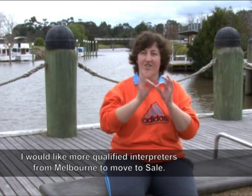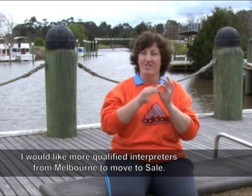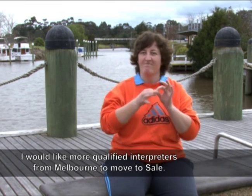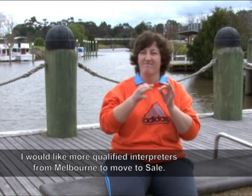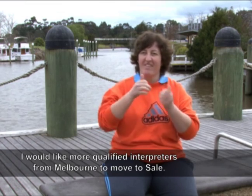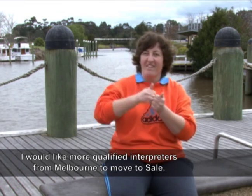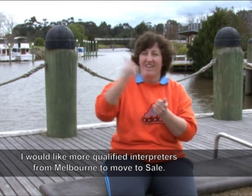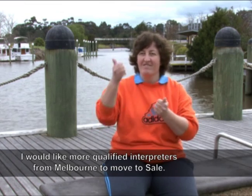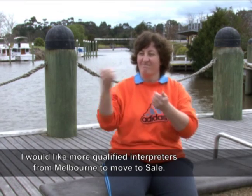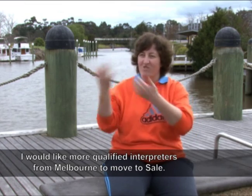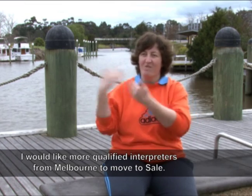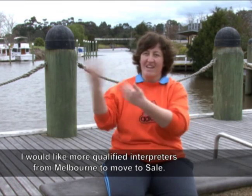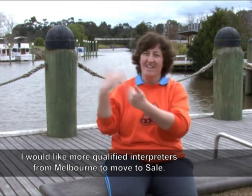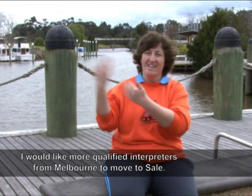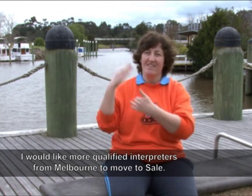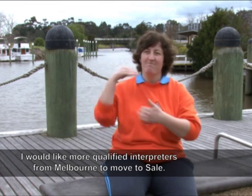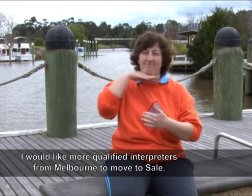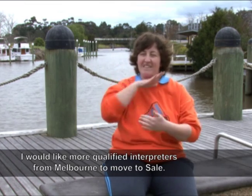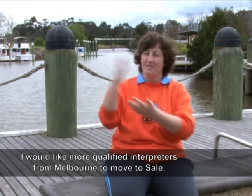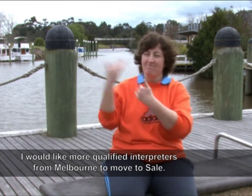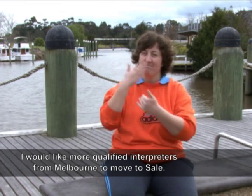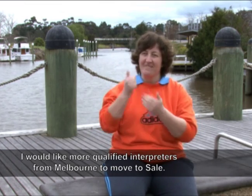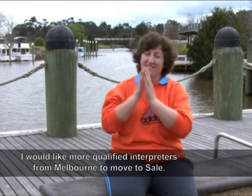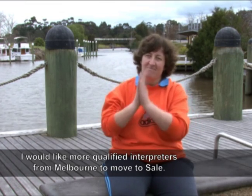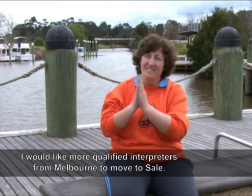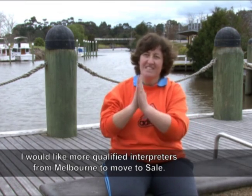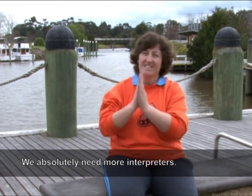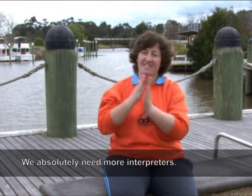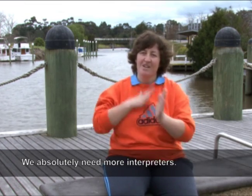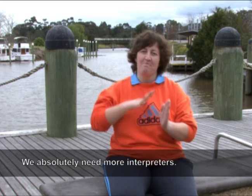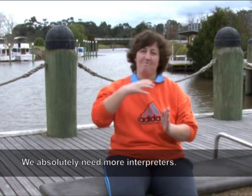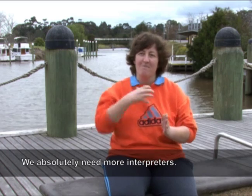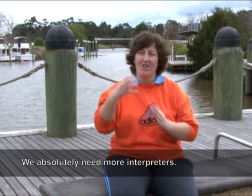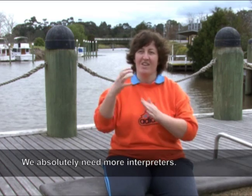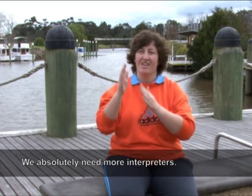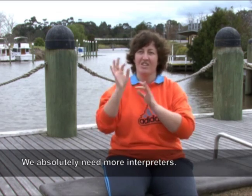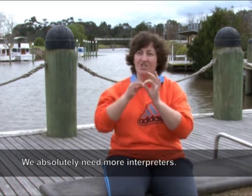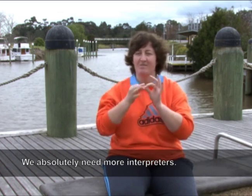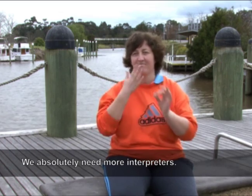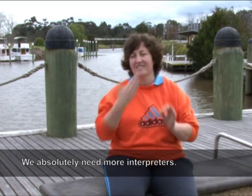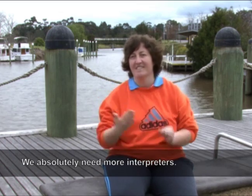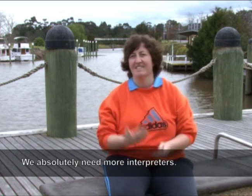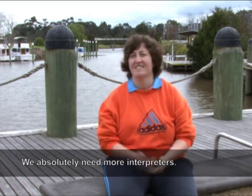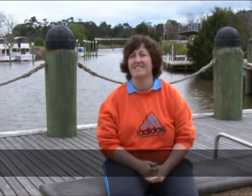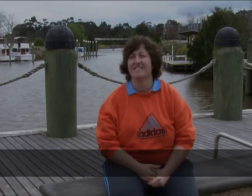like qualified interpreters from Melbourne to move to Sale. We absolutely need more interpreters.